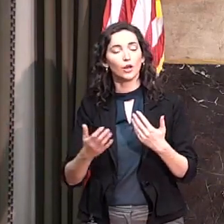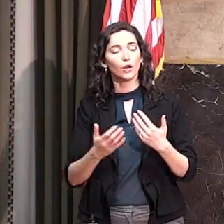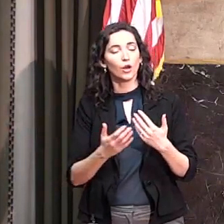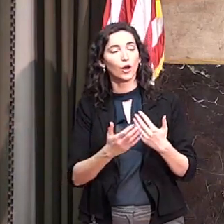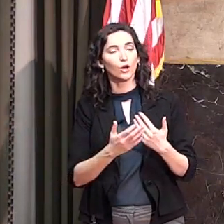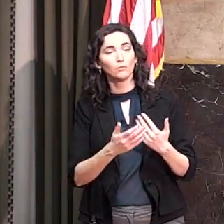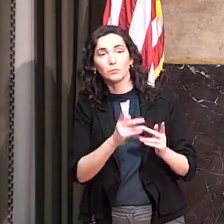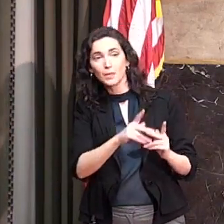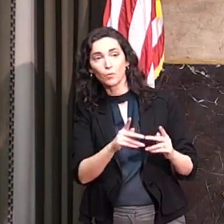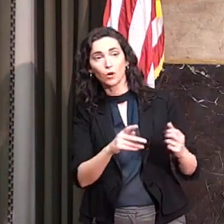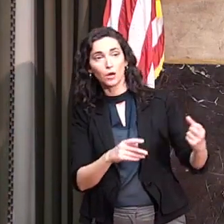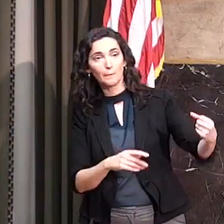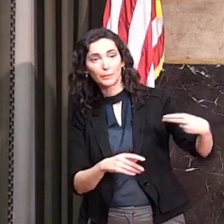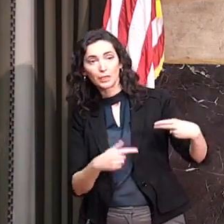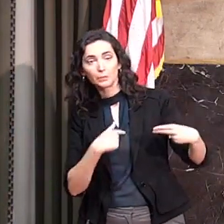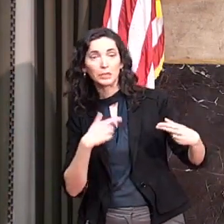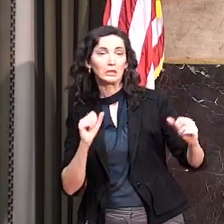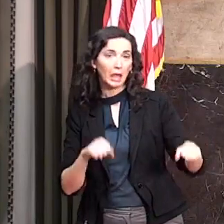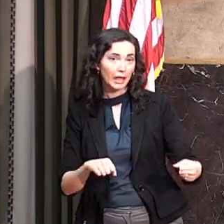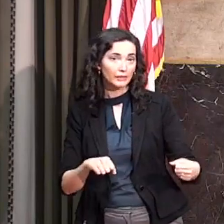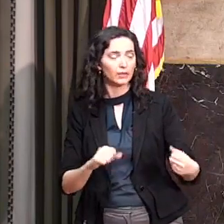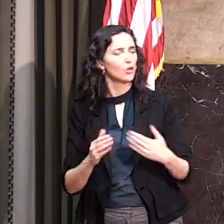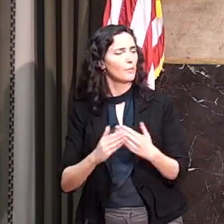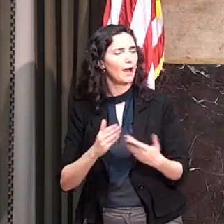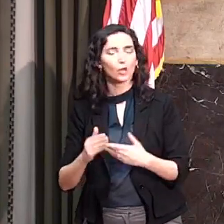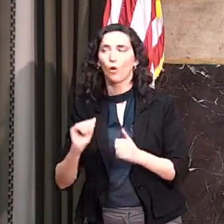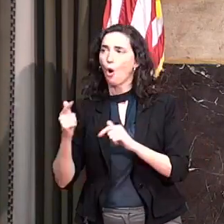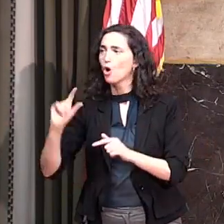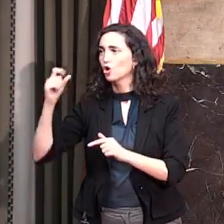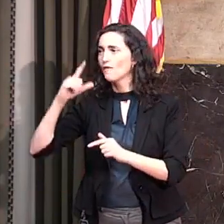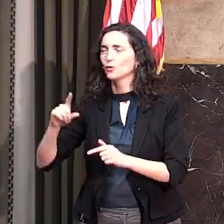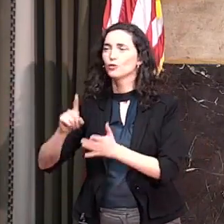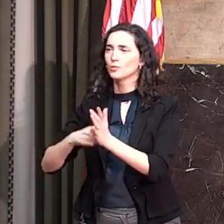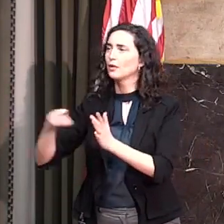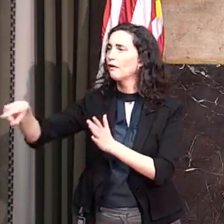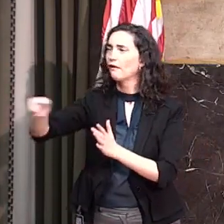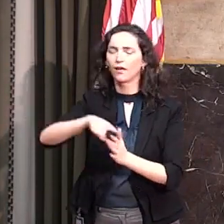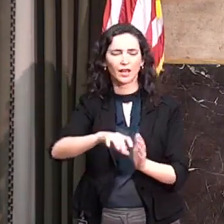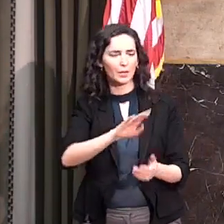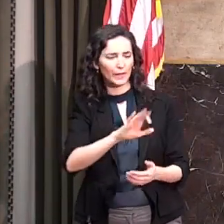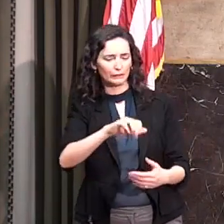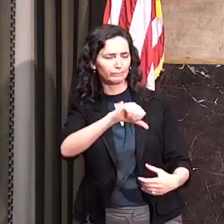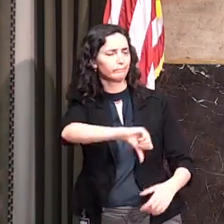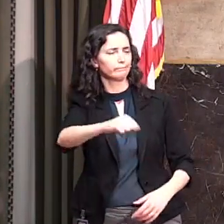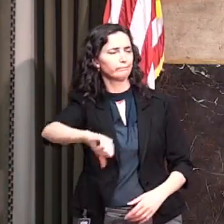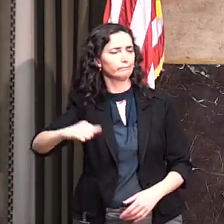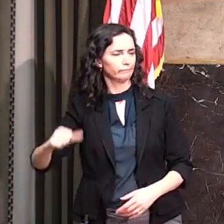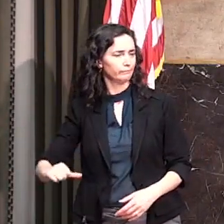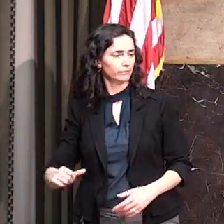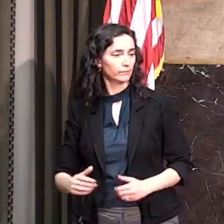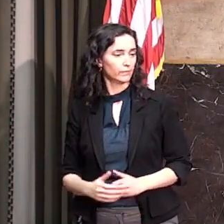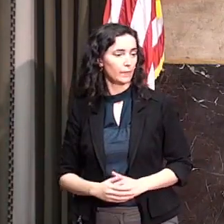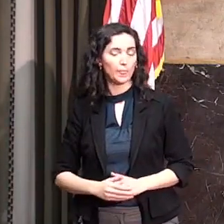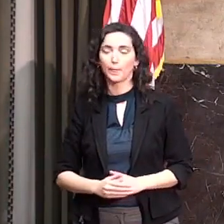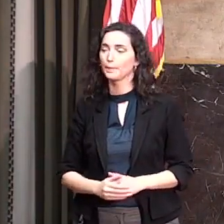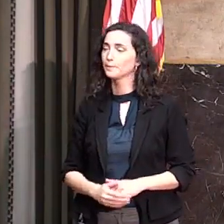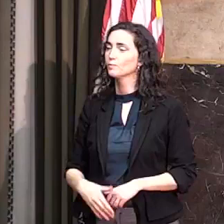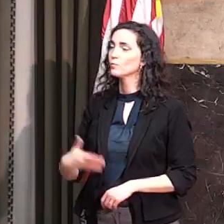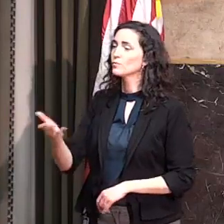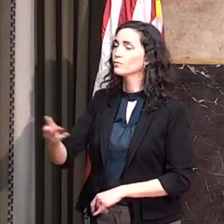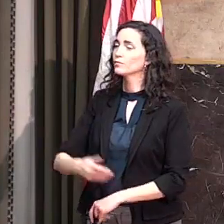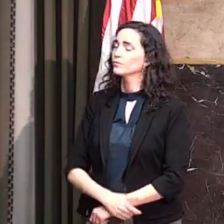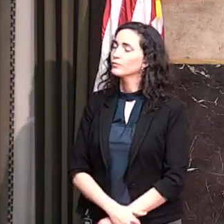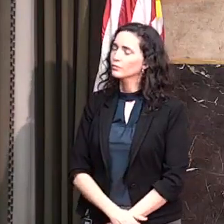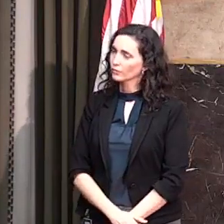of an override, I think they would be fudging just a little bit. Yes, sir. District